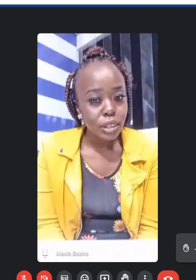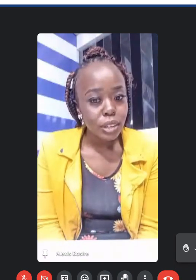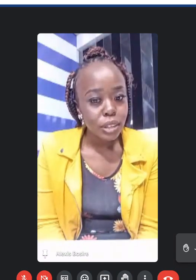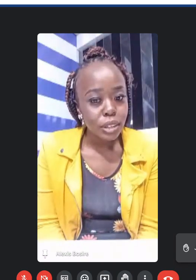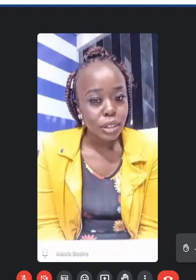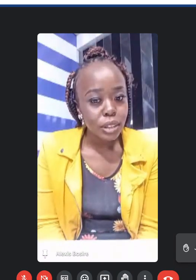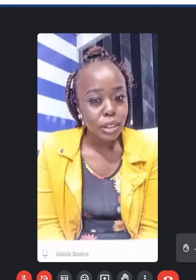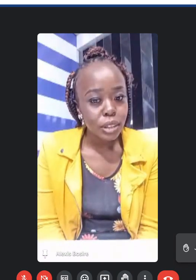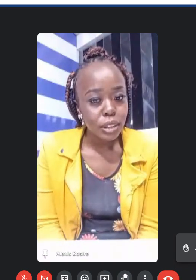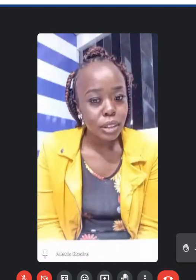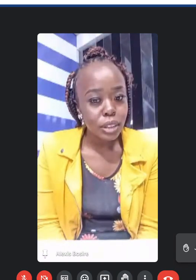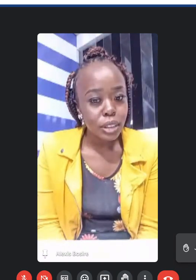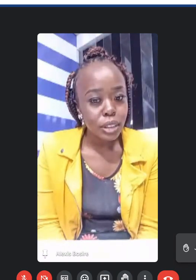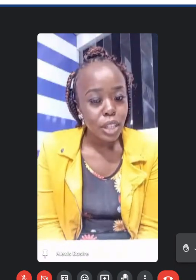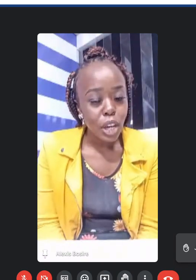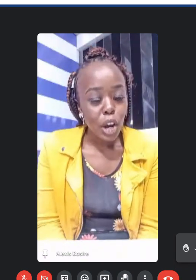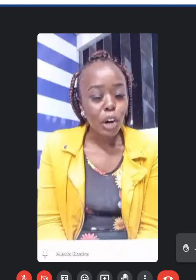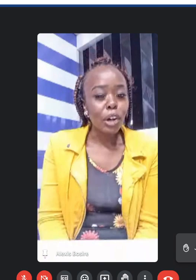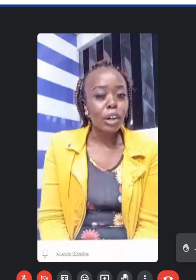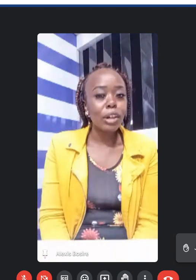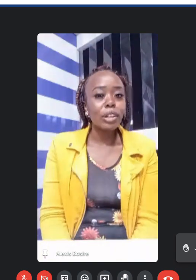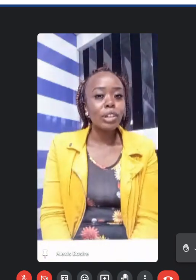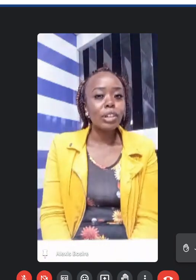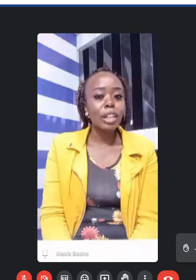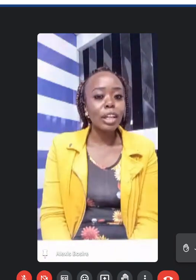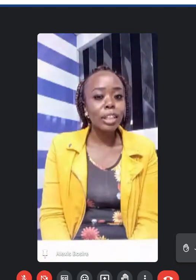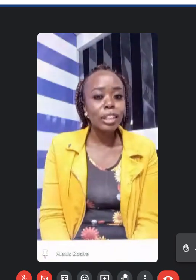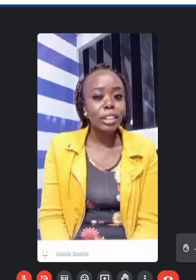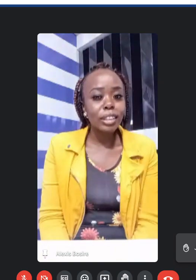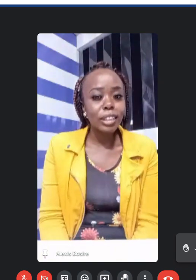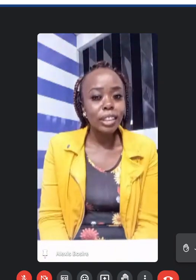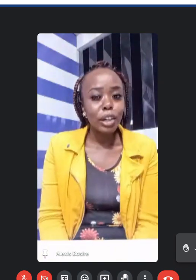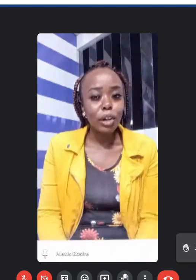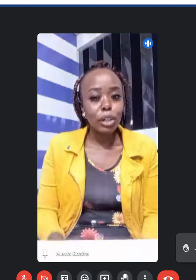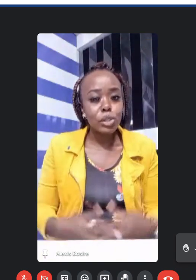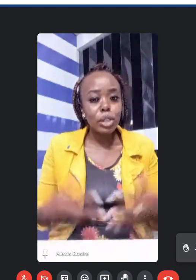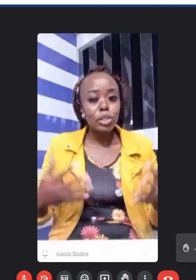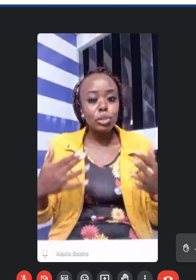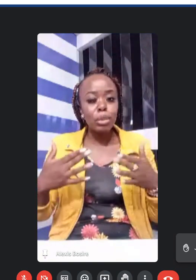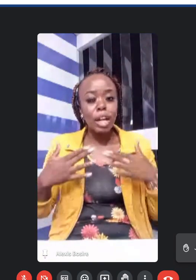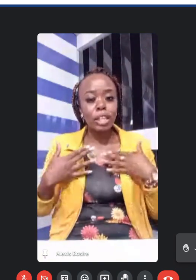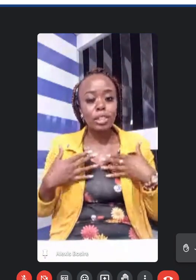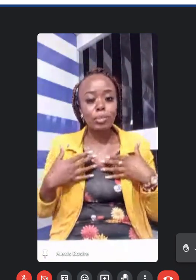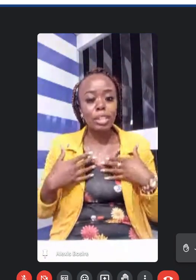the other fingers. Like Oh, it's not so visible.